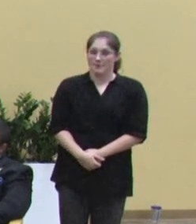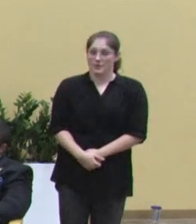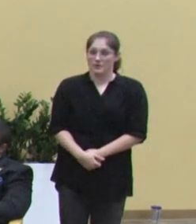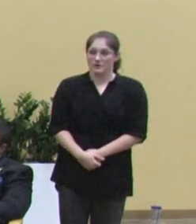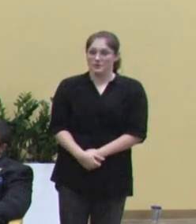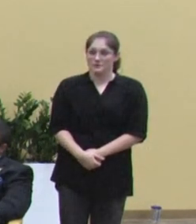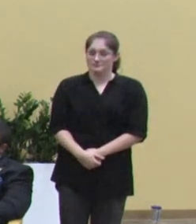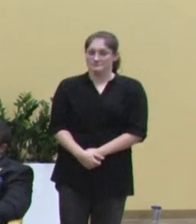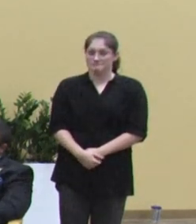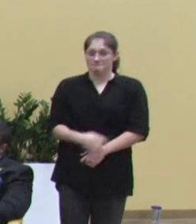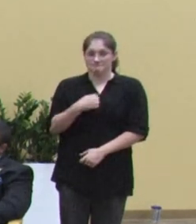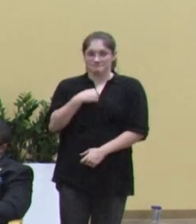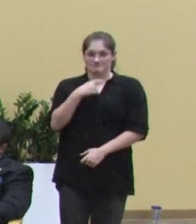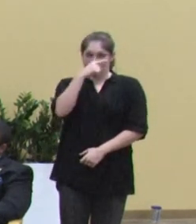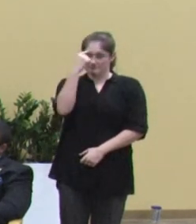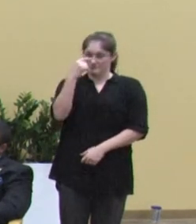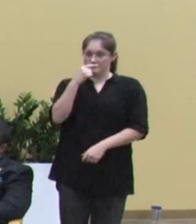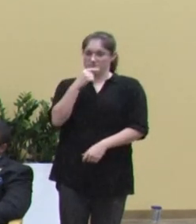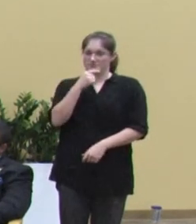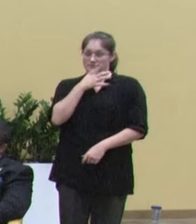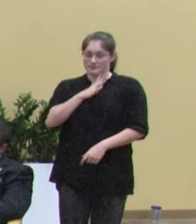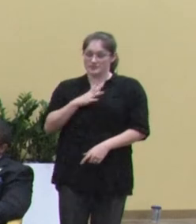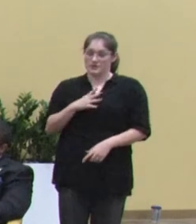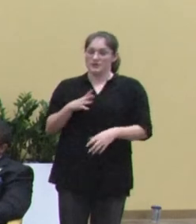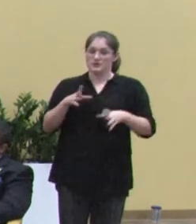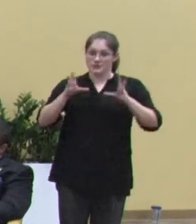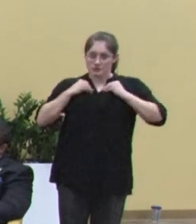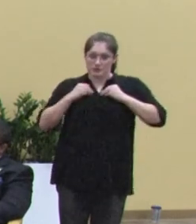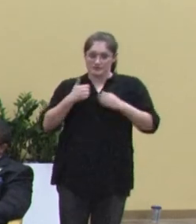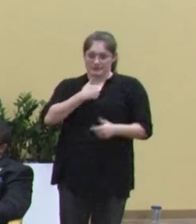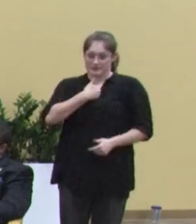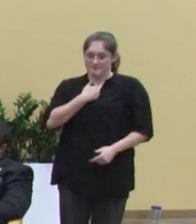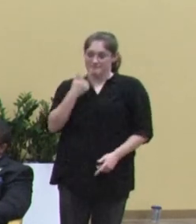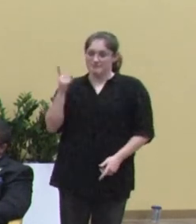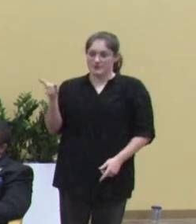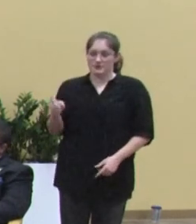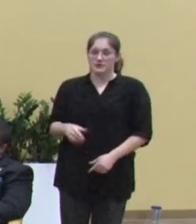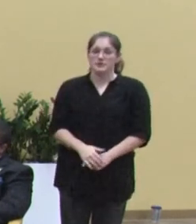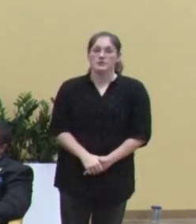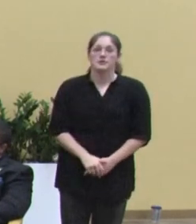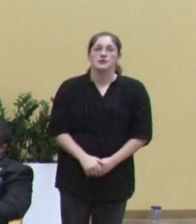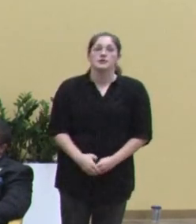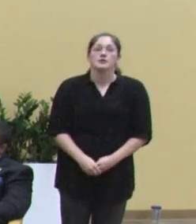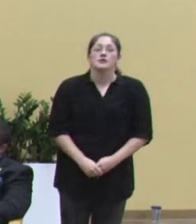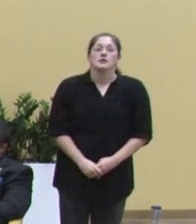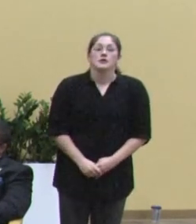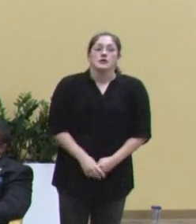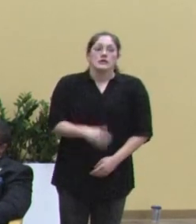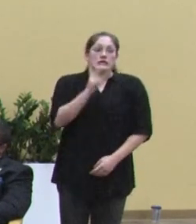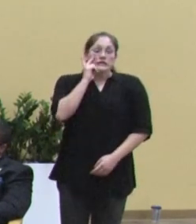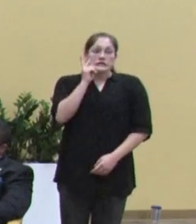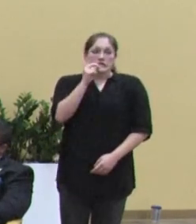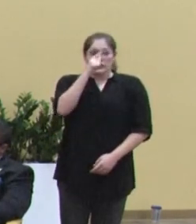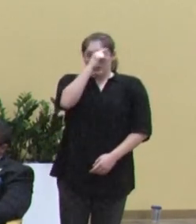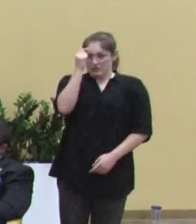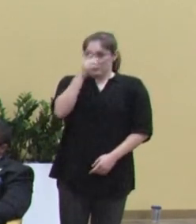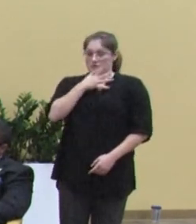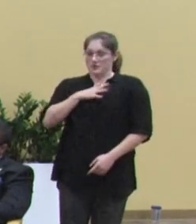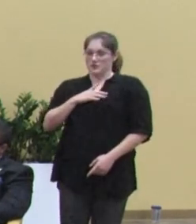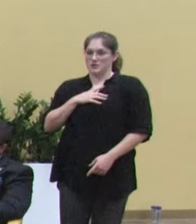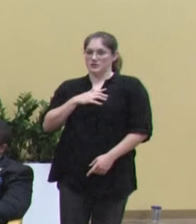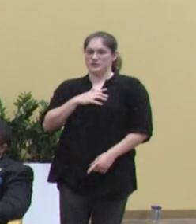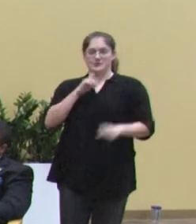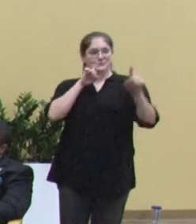am a black female business owner myself. So I see that black women are going out there. We're